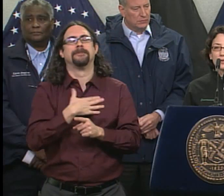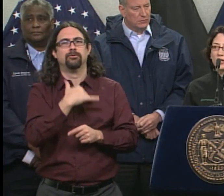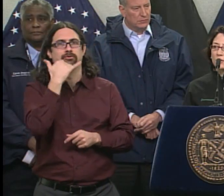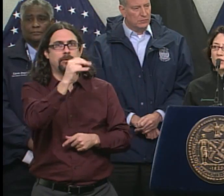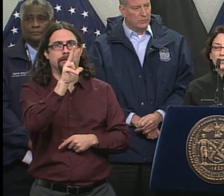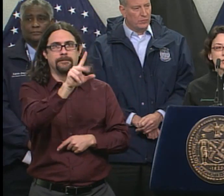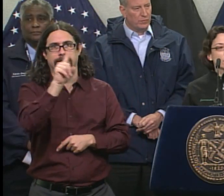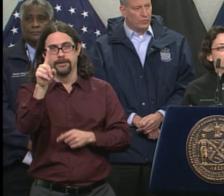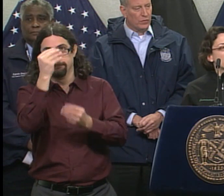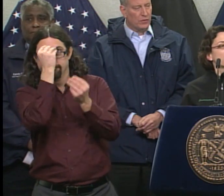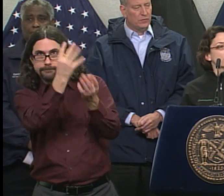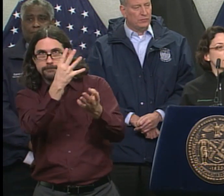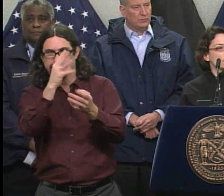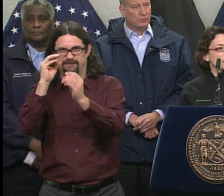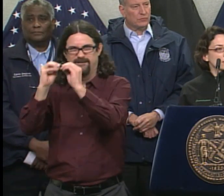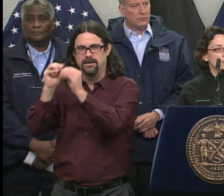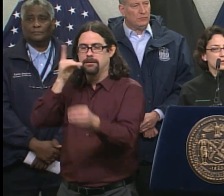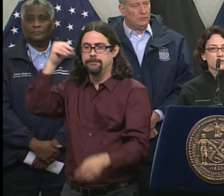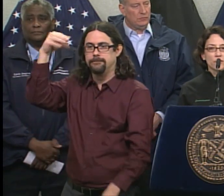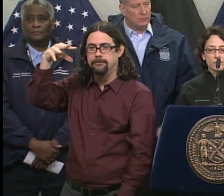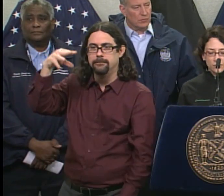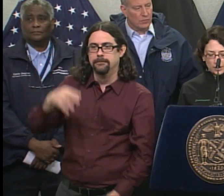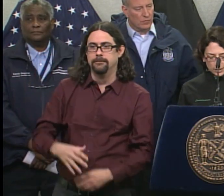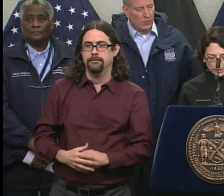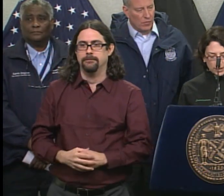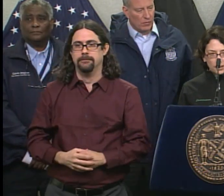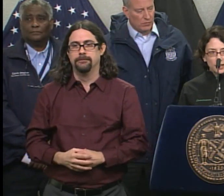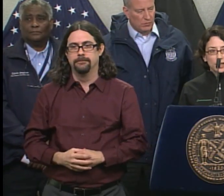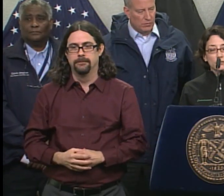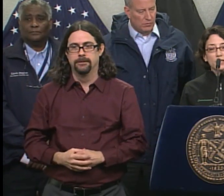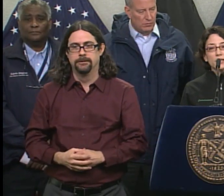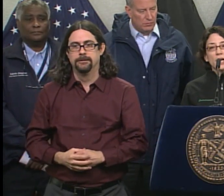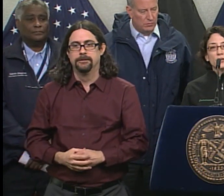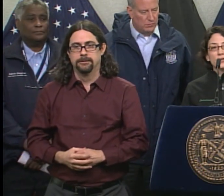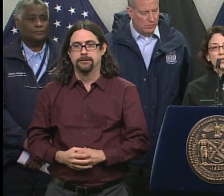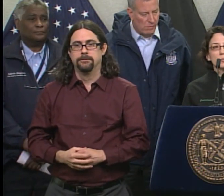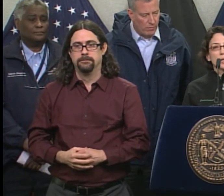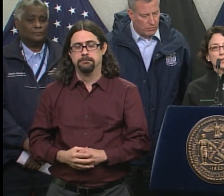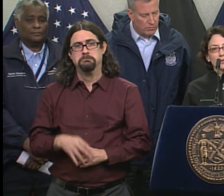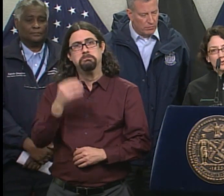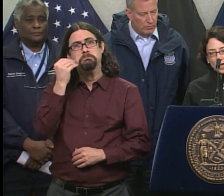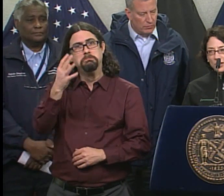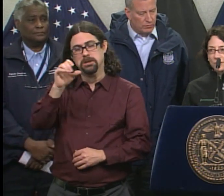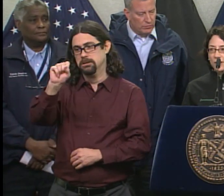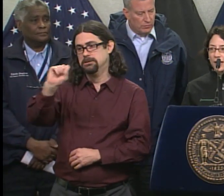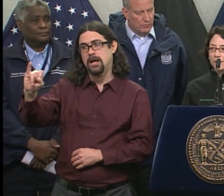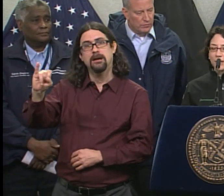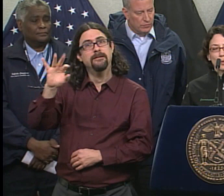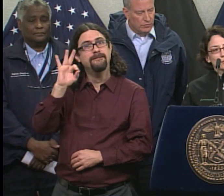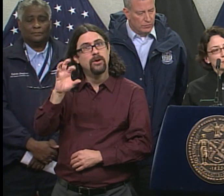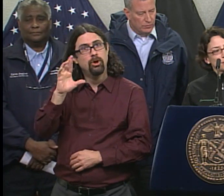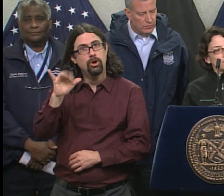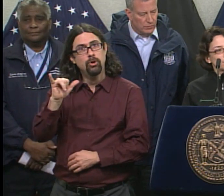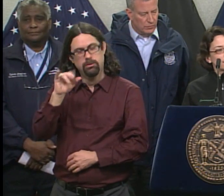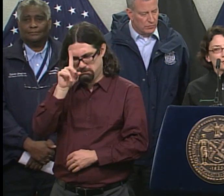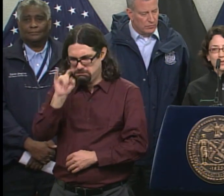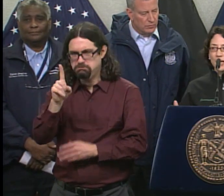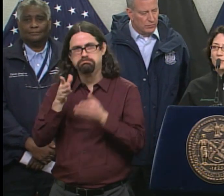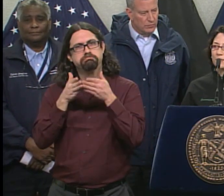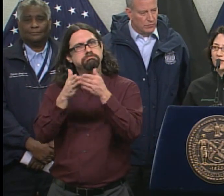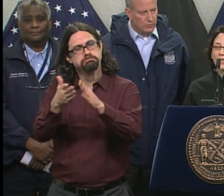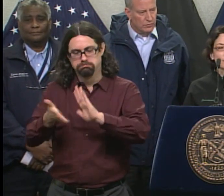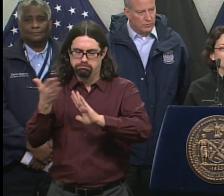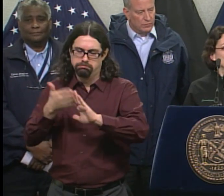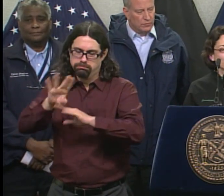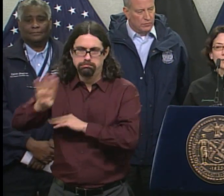we're continuing to dig those out. We've got about a third of those done. And right now, City Bike is not yet dug out. They probably will not be dug out today,